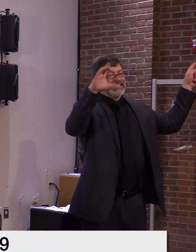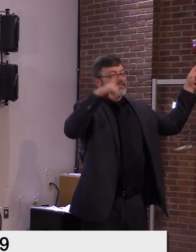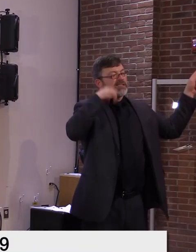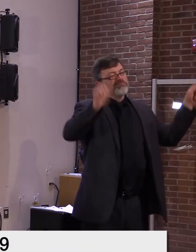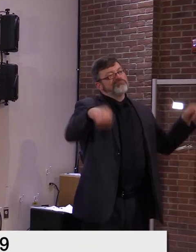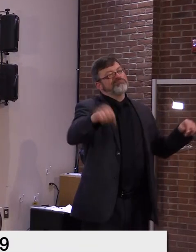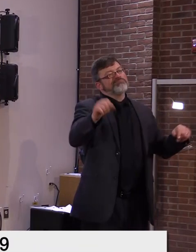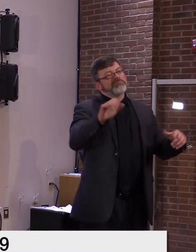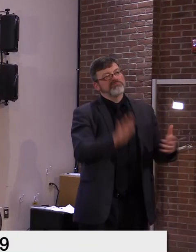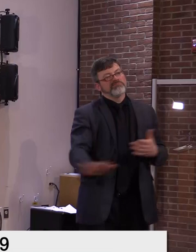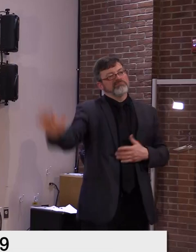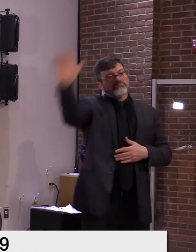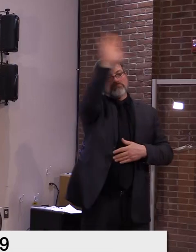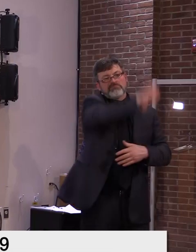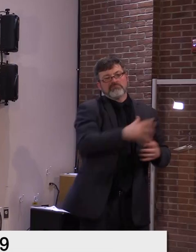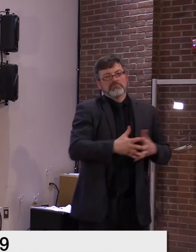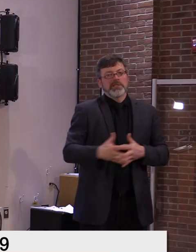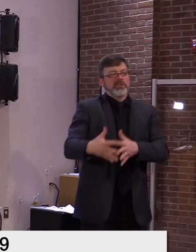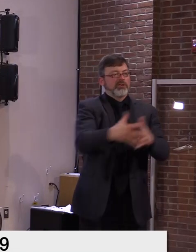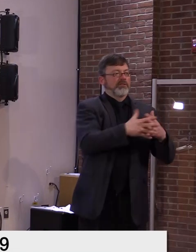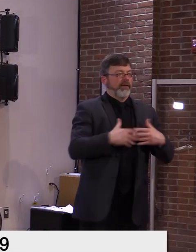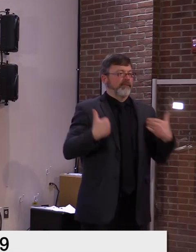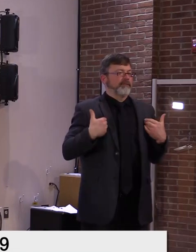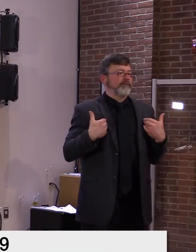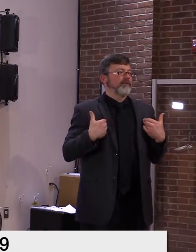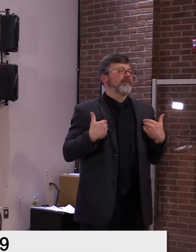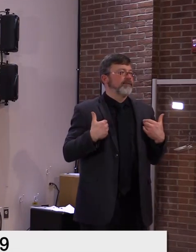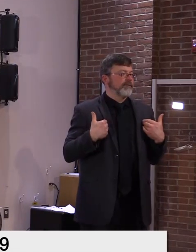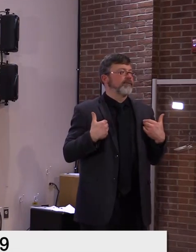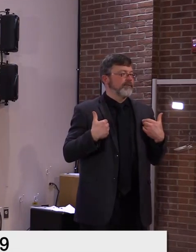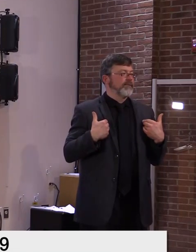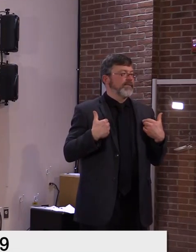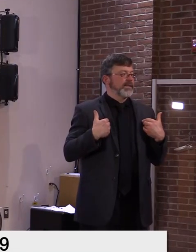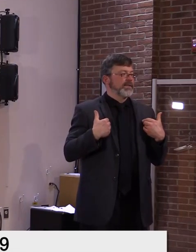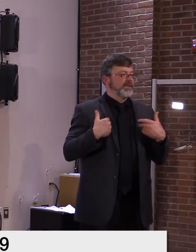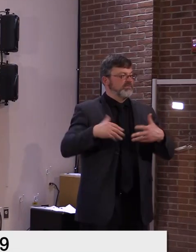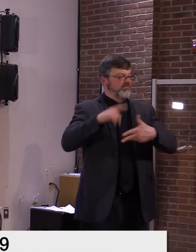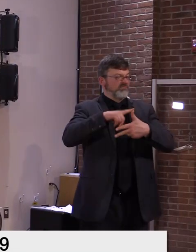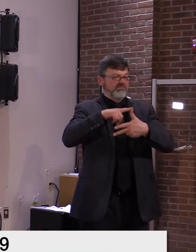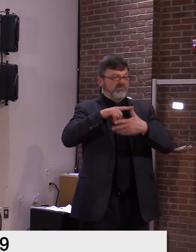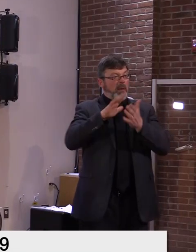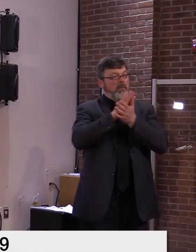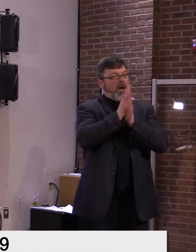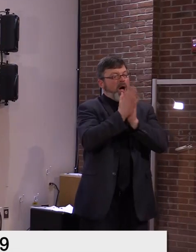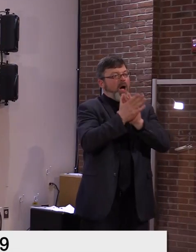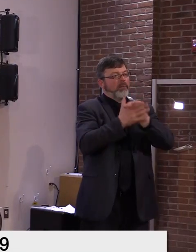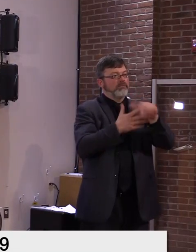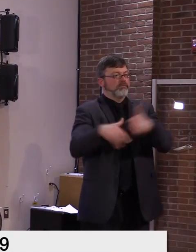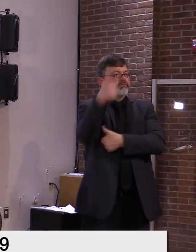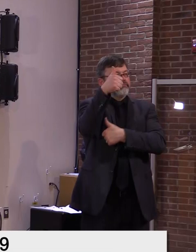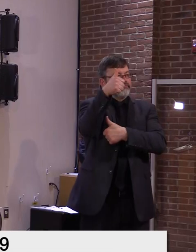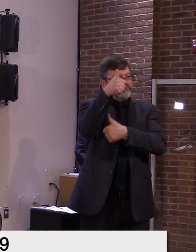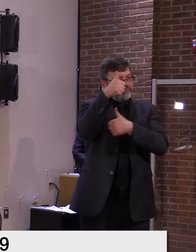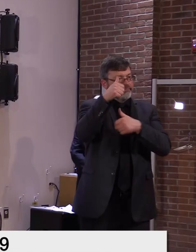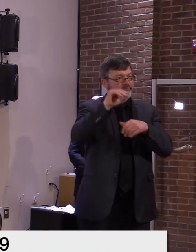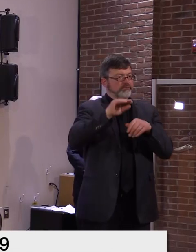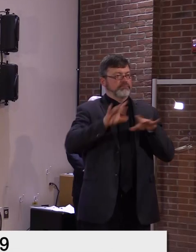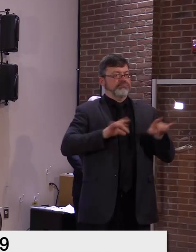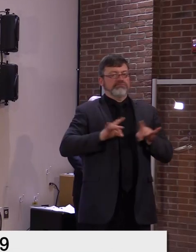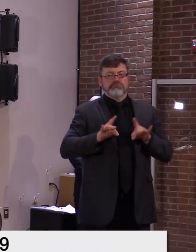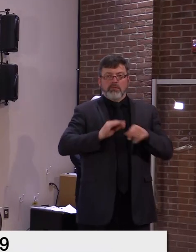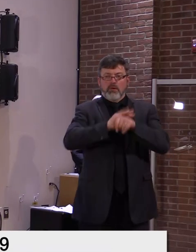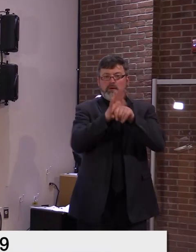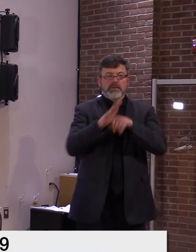the dominant strain across the country. It also confirms the wastewater data validity that we've had.